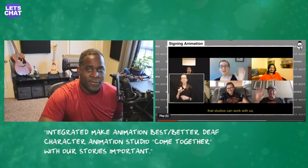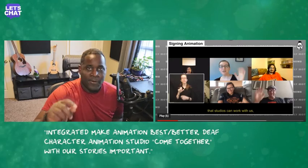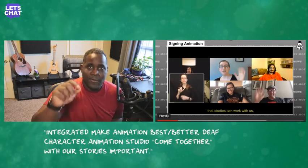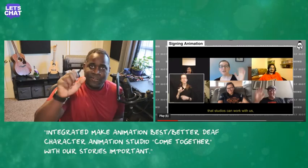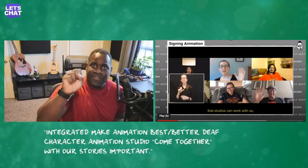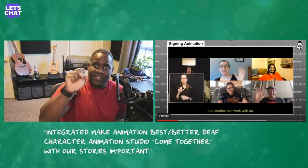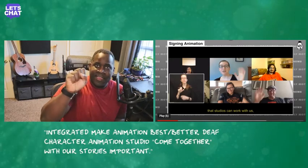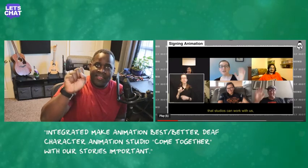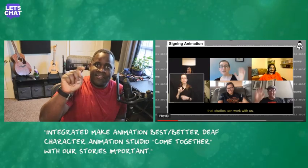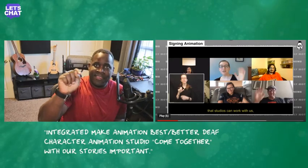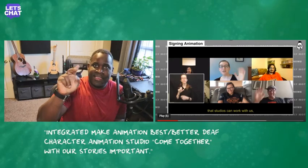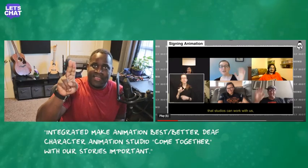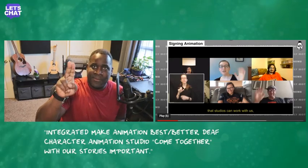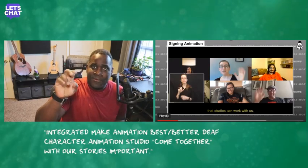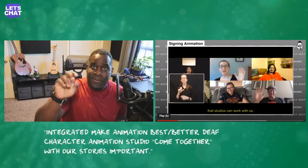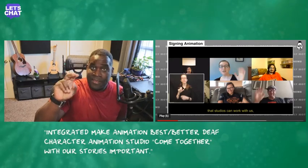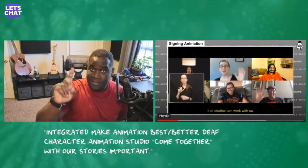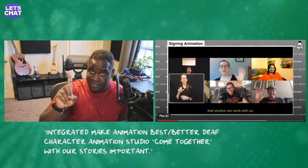So she say